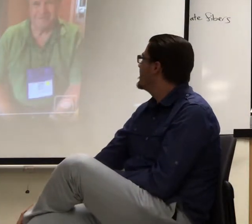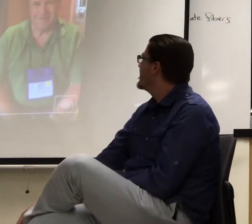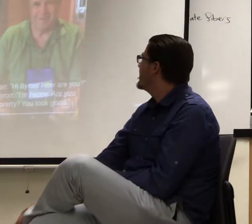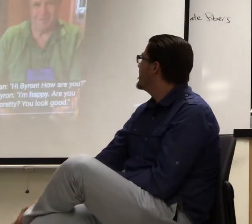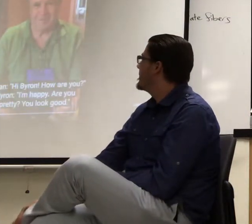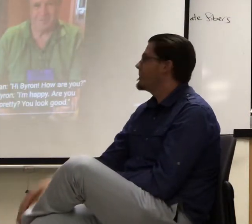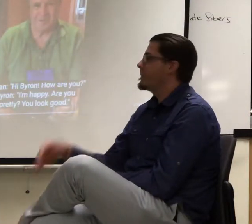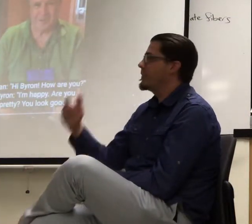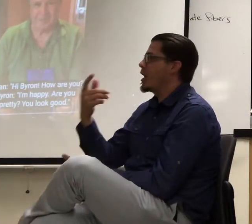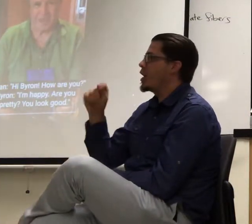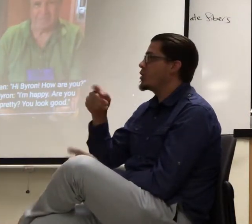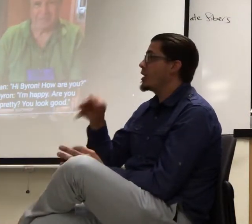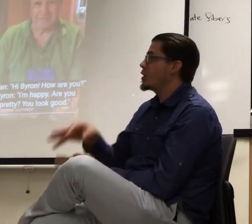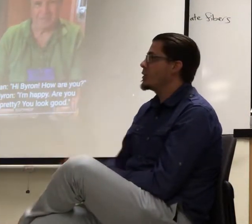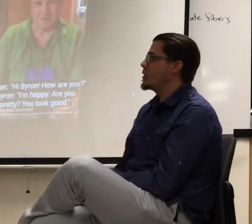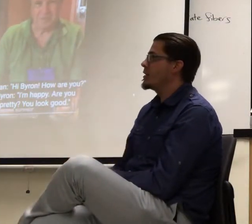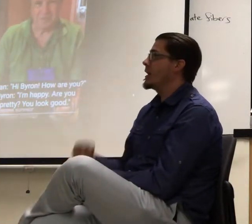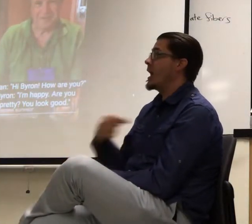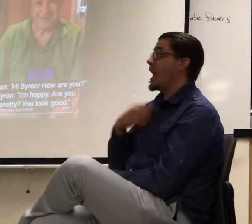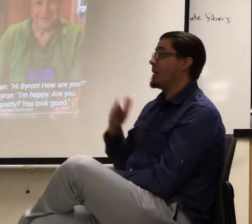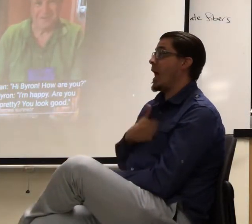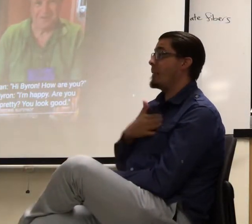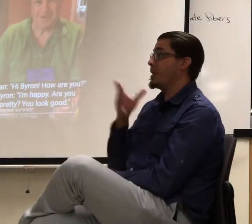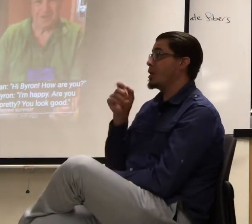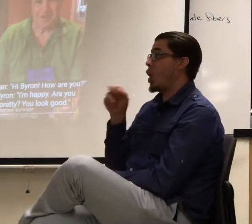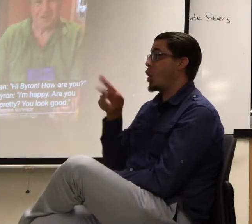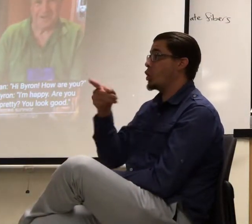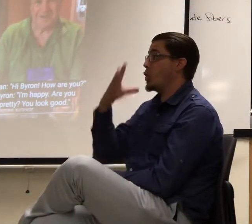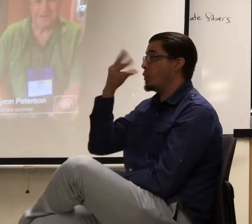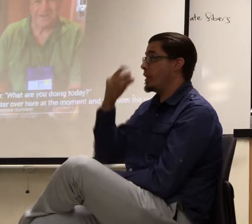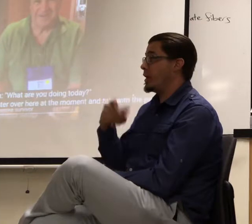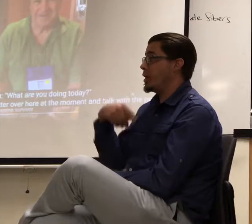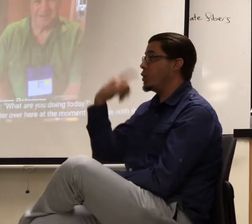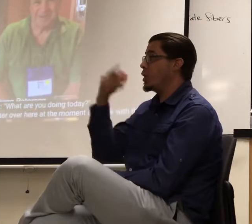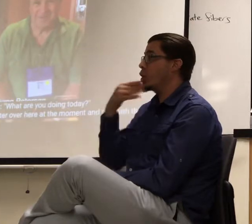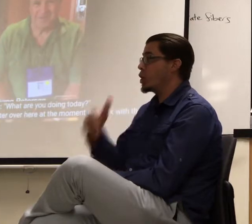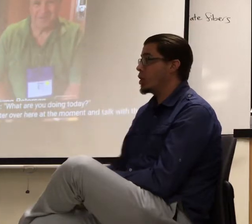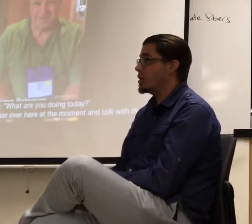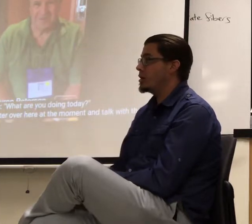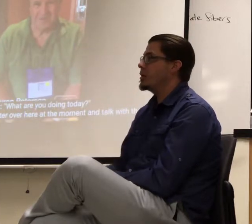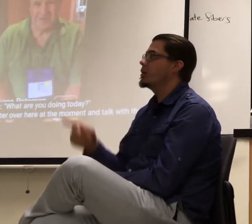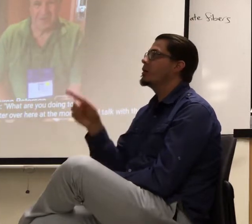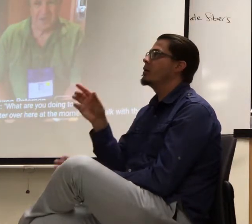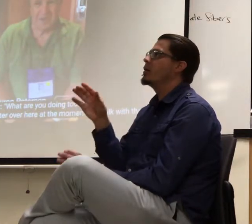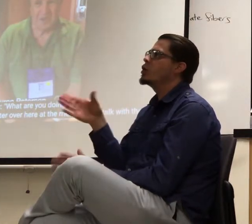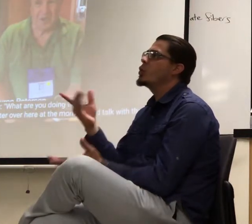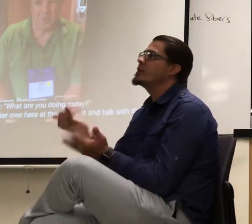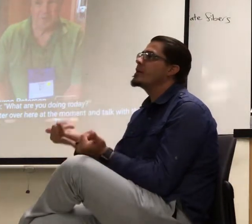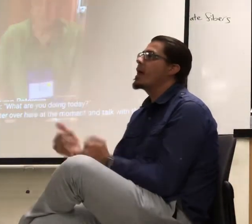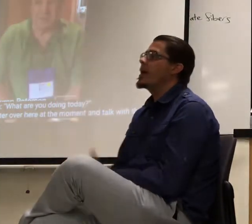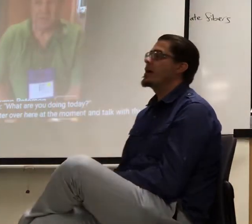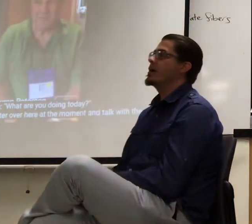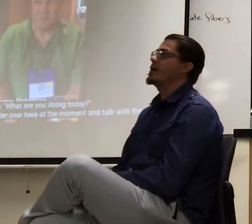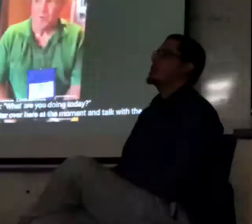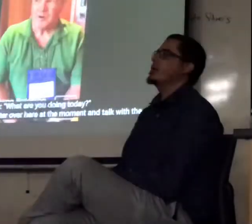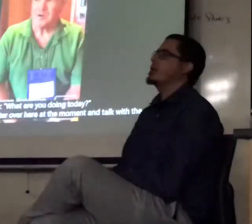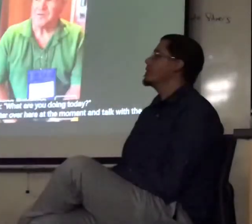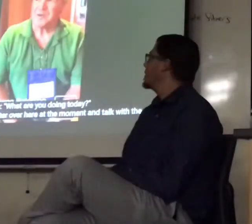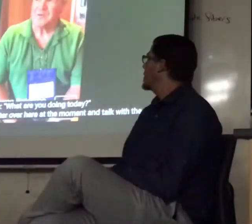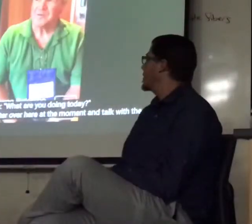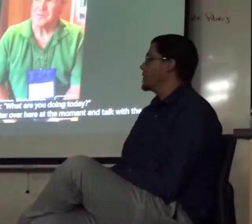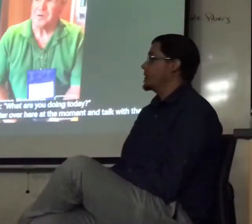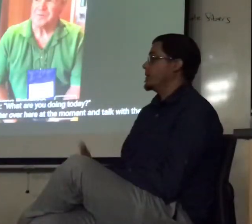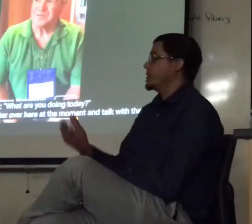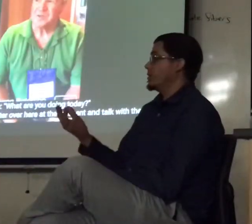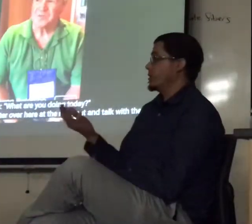Hi Byron, how are you? I'm happy. Are you pretty? You look good. What are you doing today? We stayed with the water